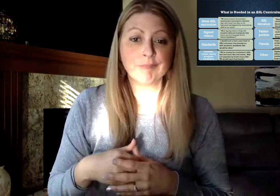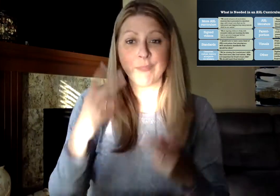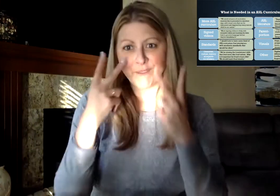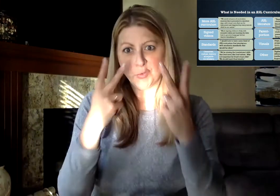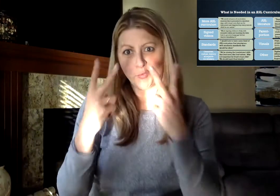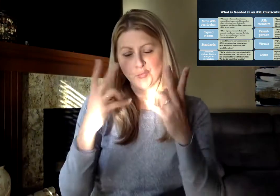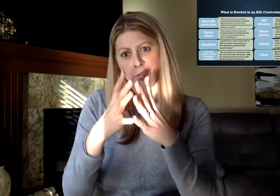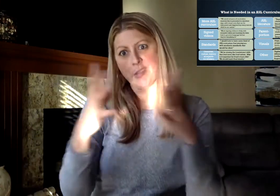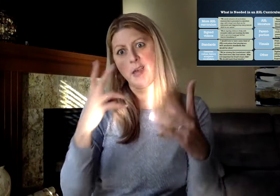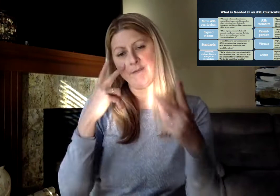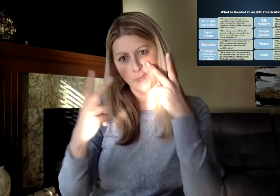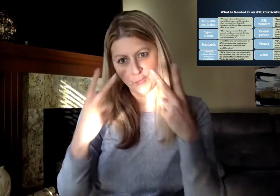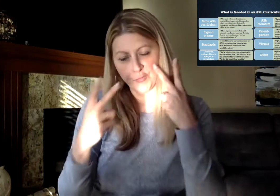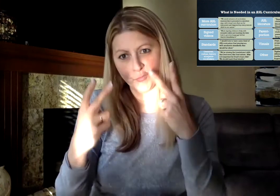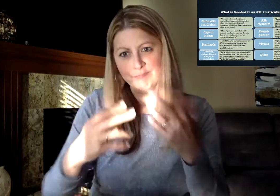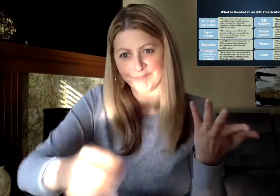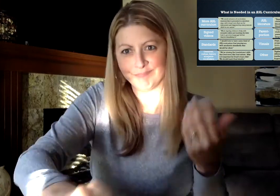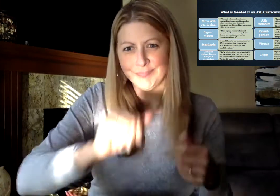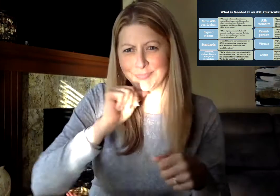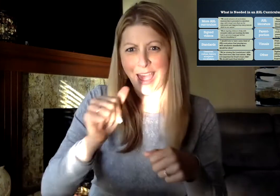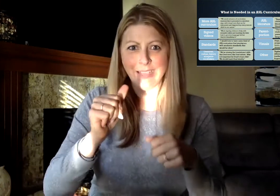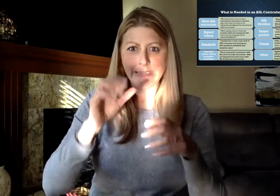portion. Lots of visuals.